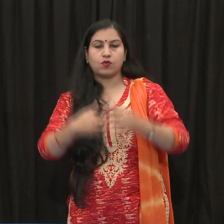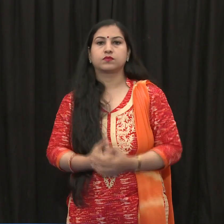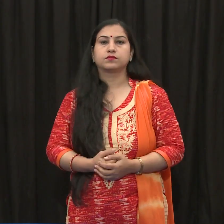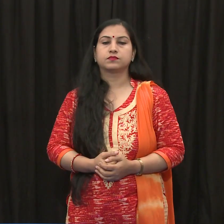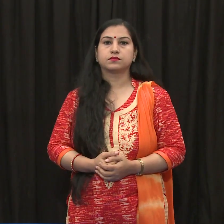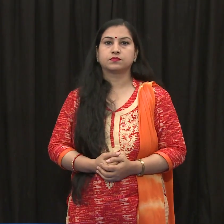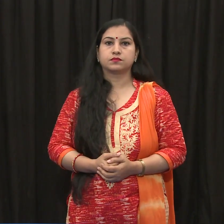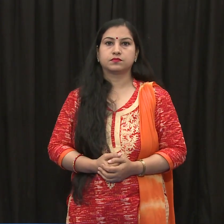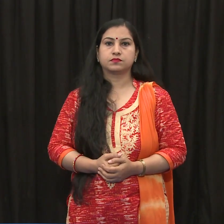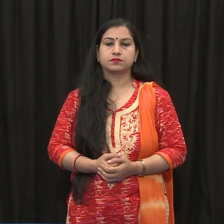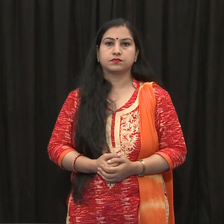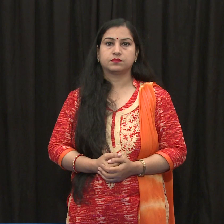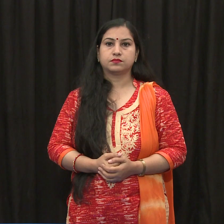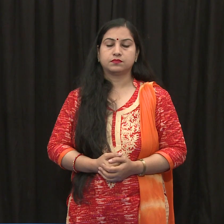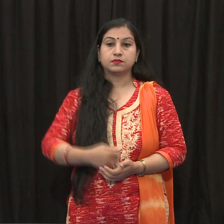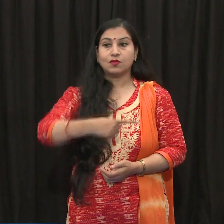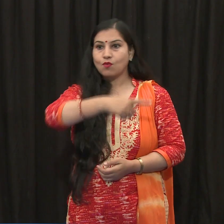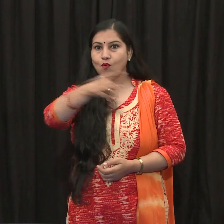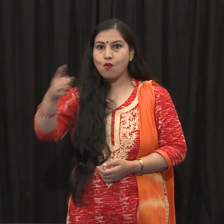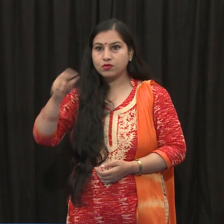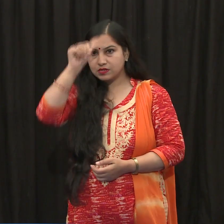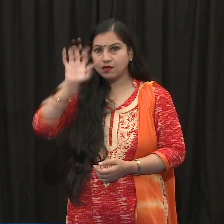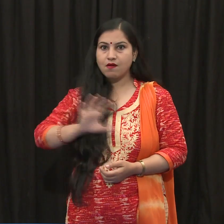integrated judicial system.